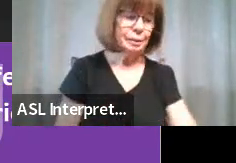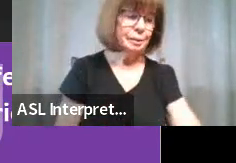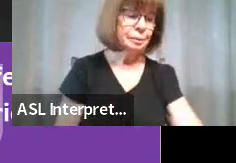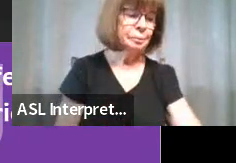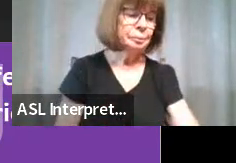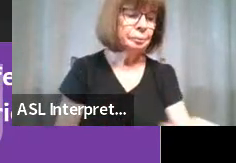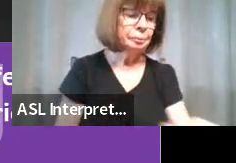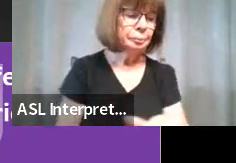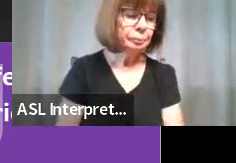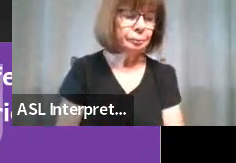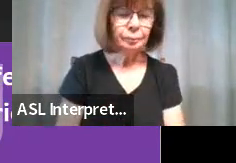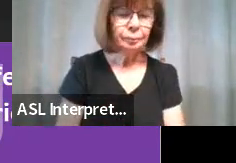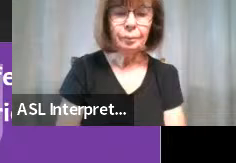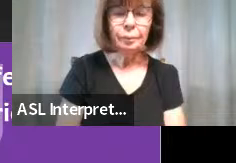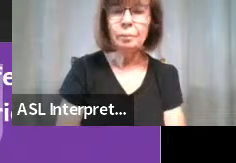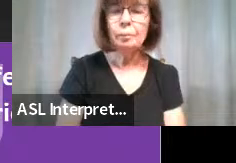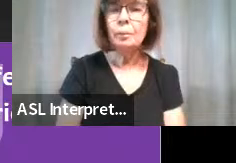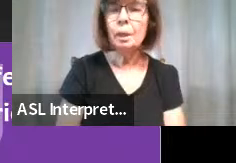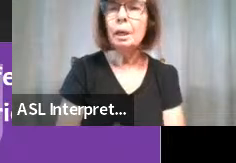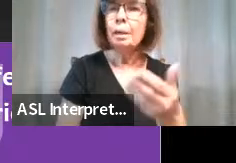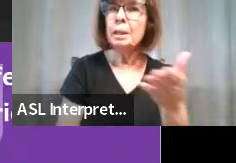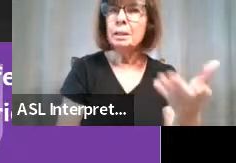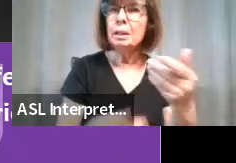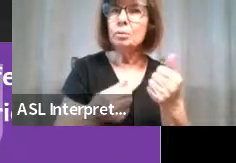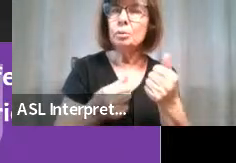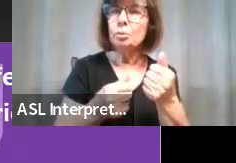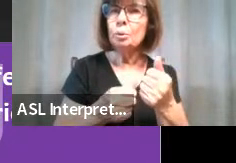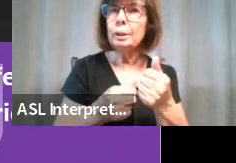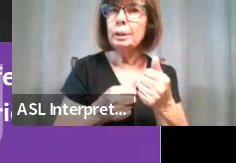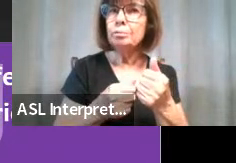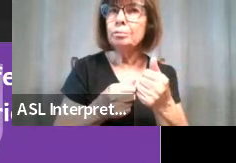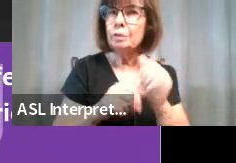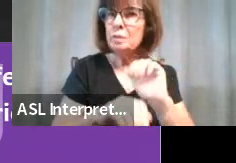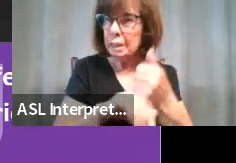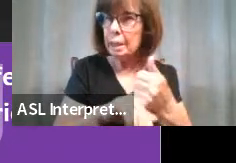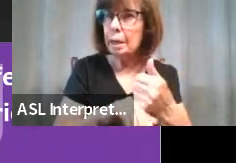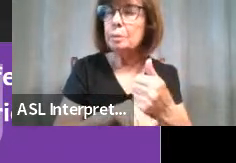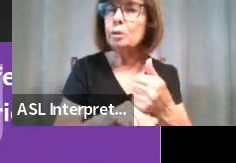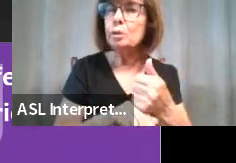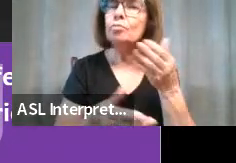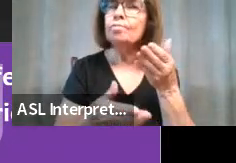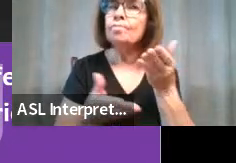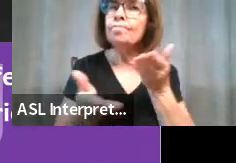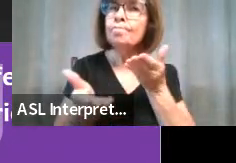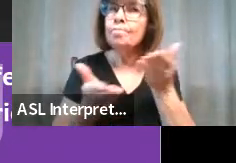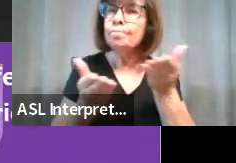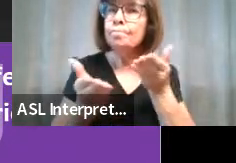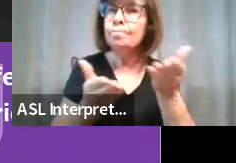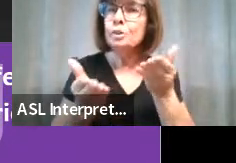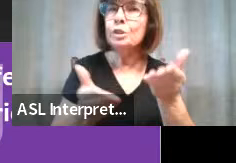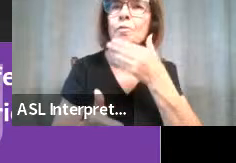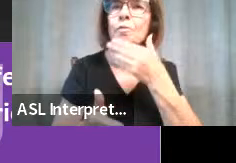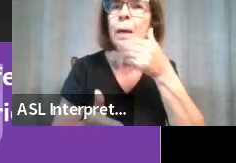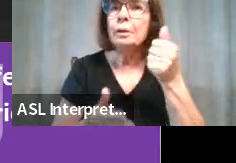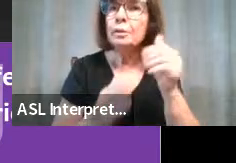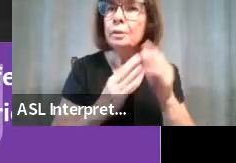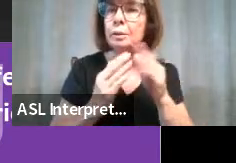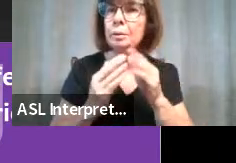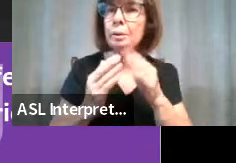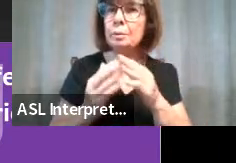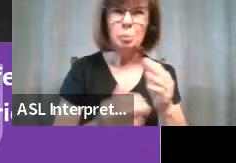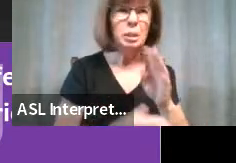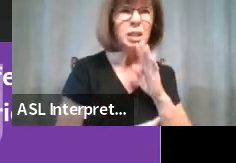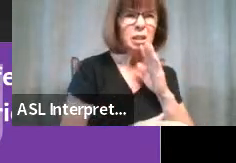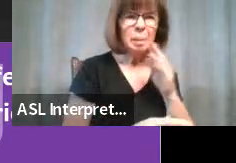been implemented to serve the community better. And the items that have been mentioned in the last meeting were to